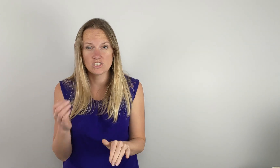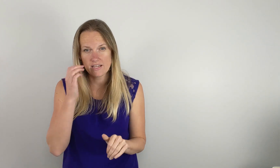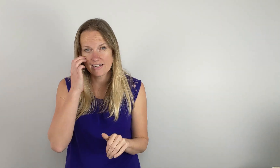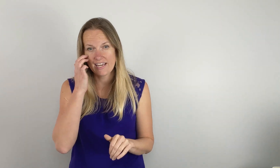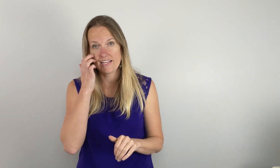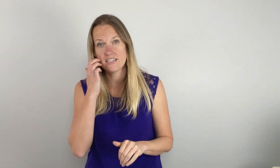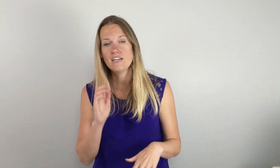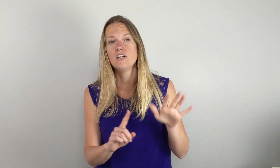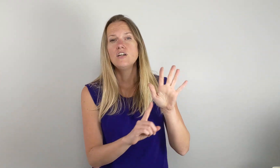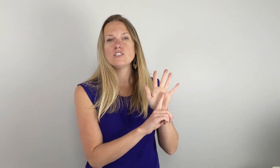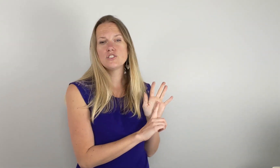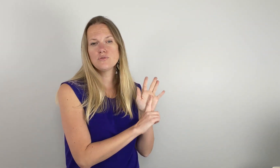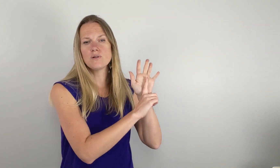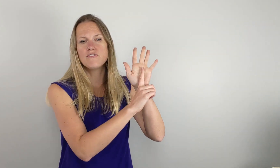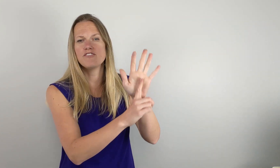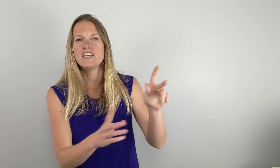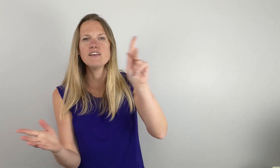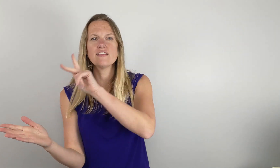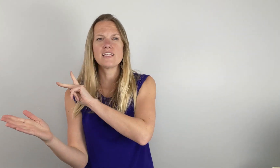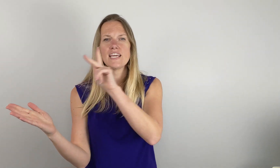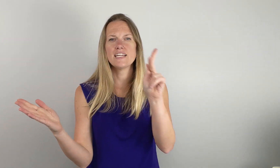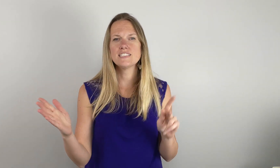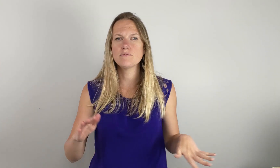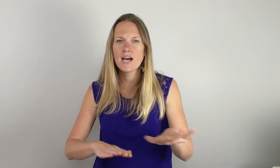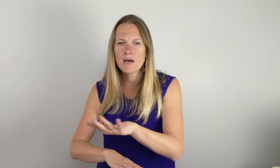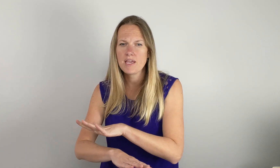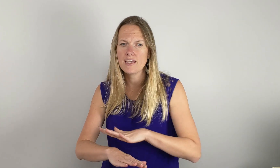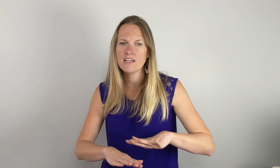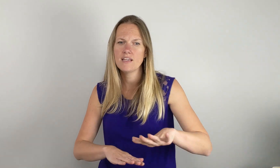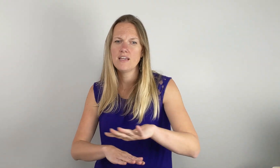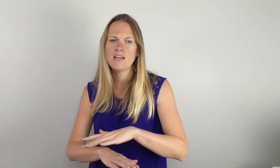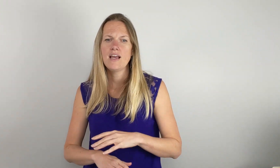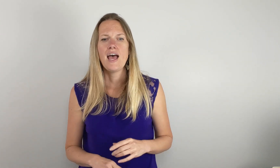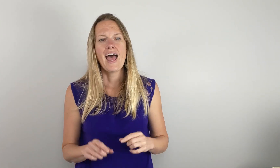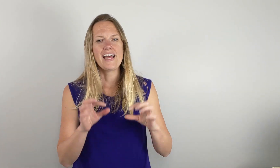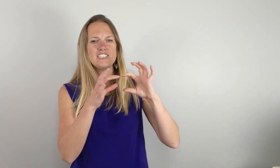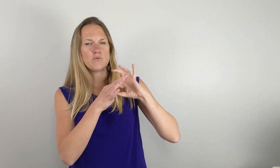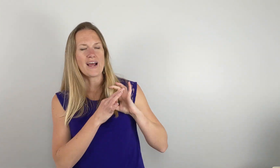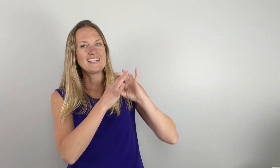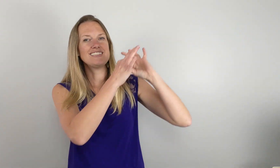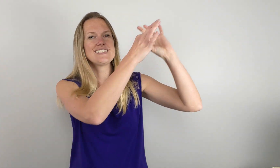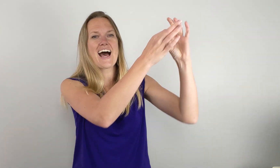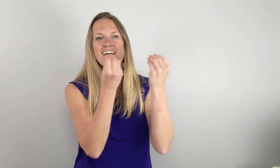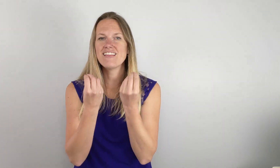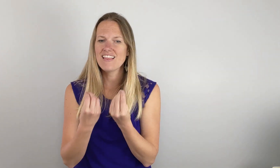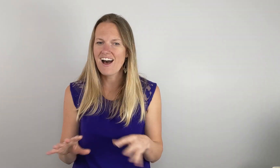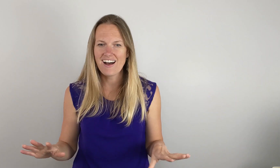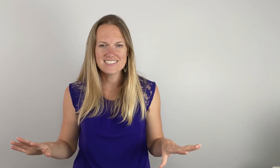try that again. To reveal the kingdom coming and to reconcile the